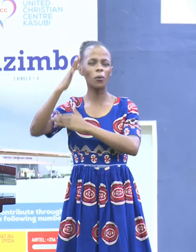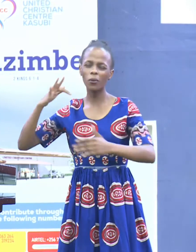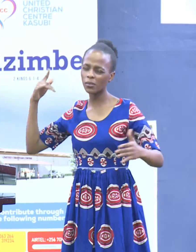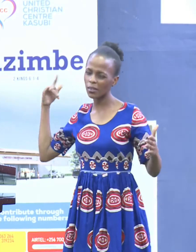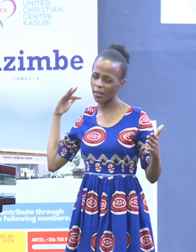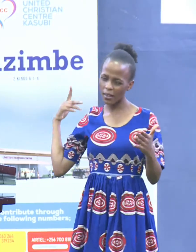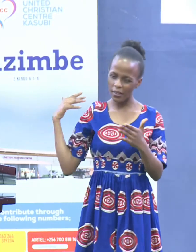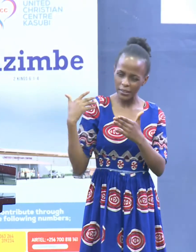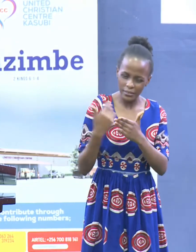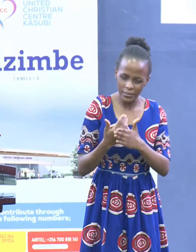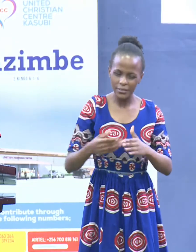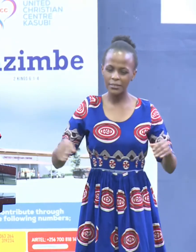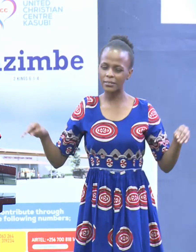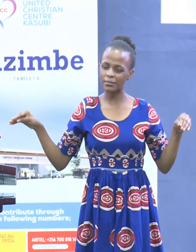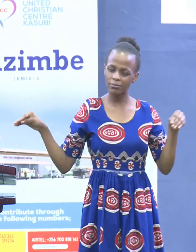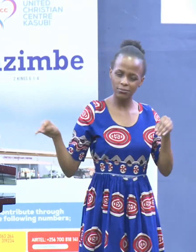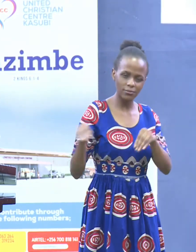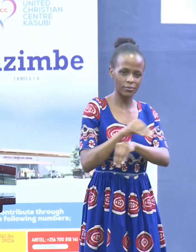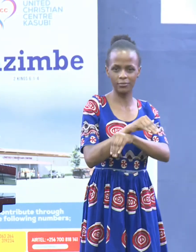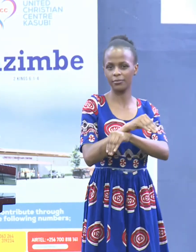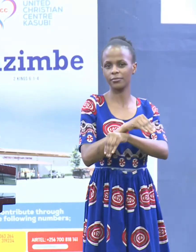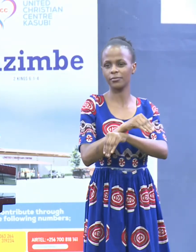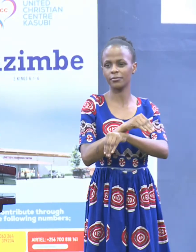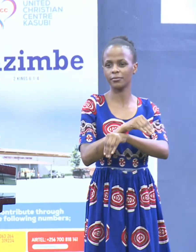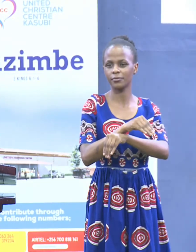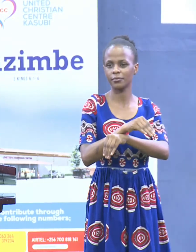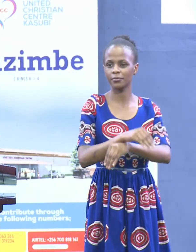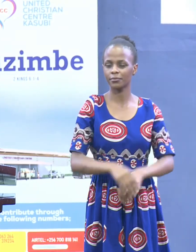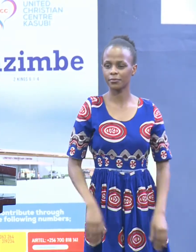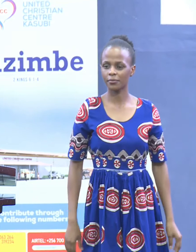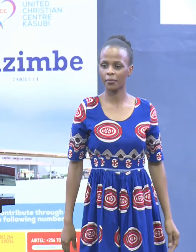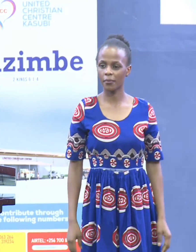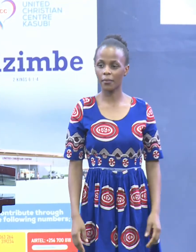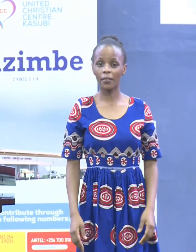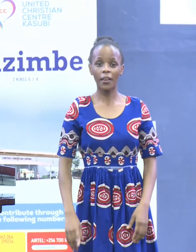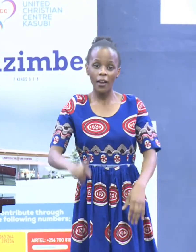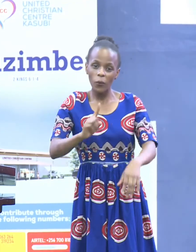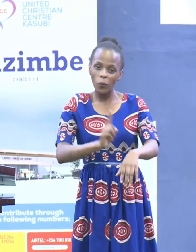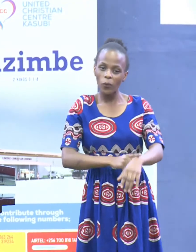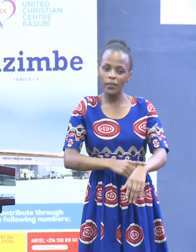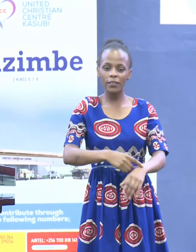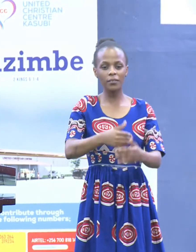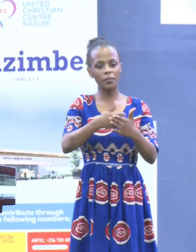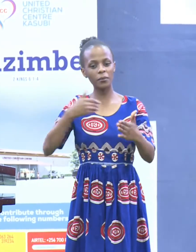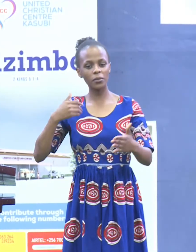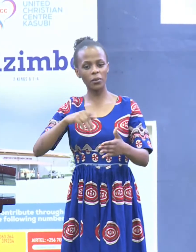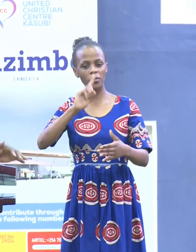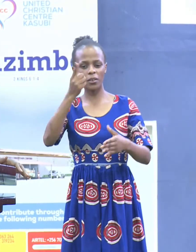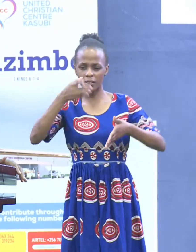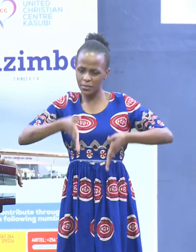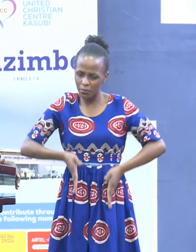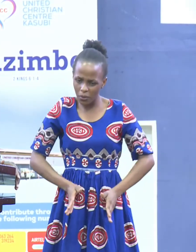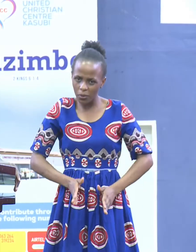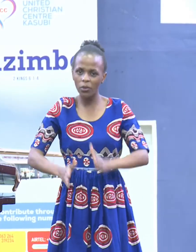Why has the Lord been exchanging? The one who